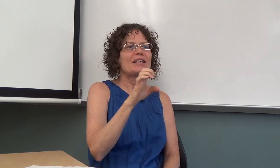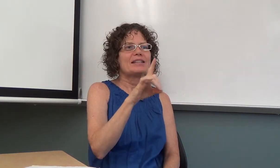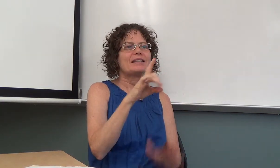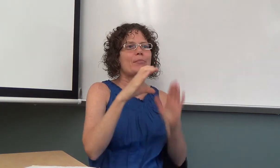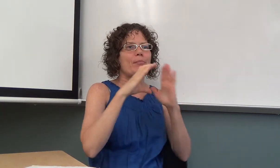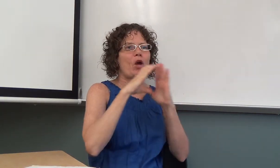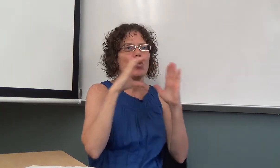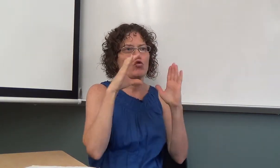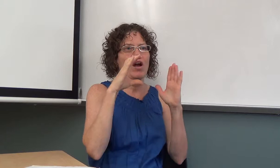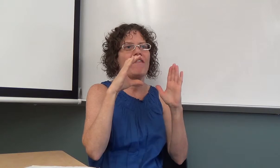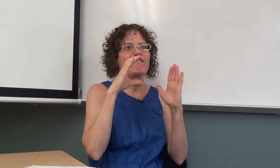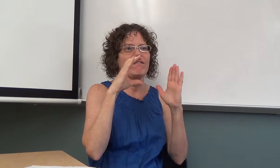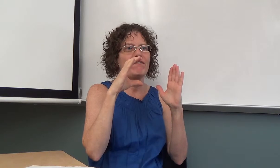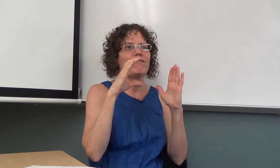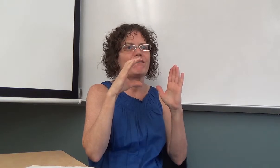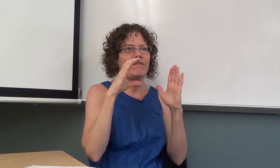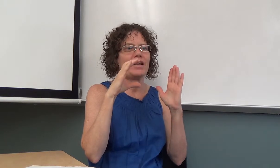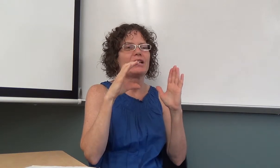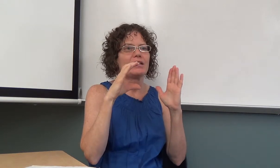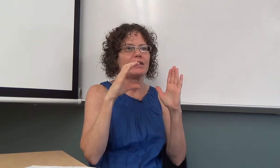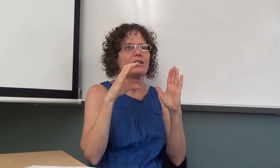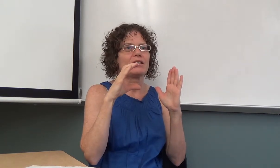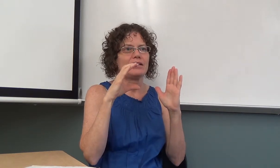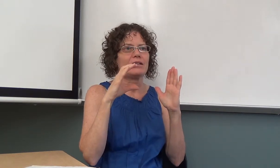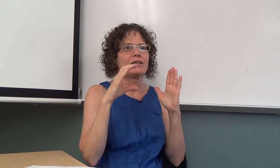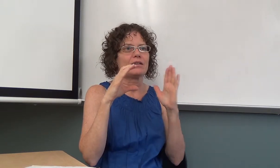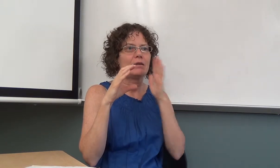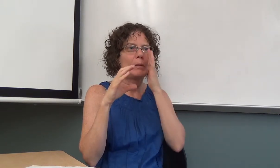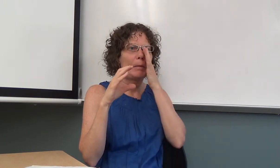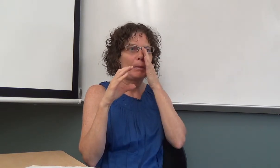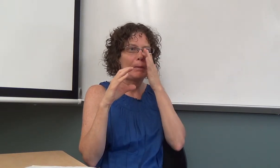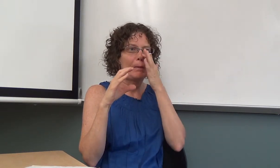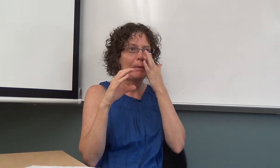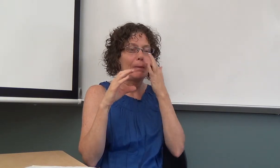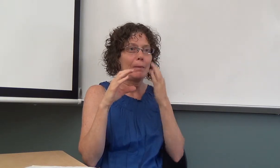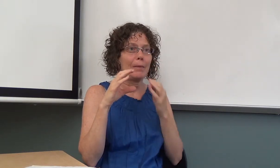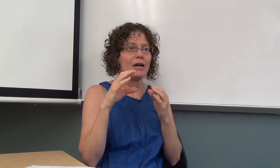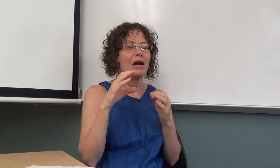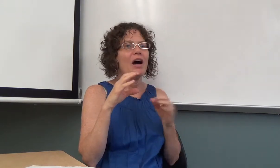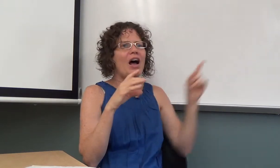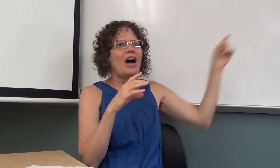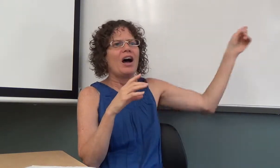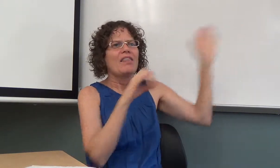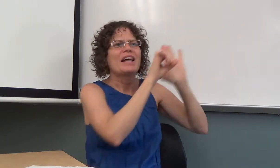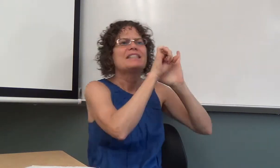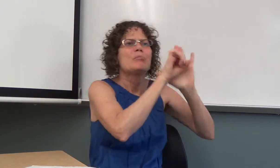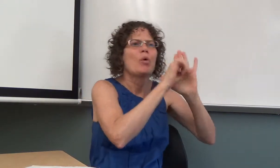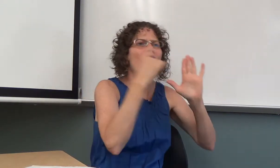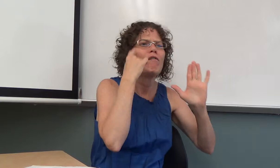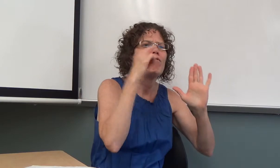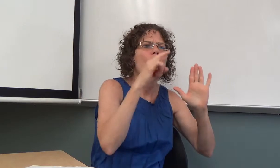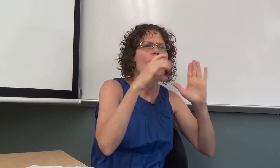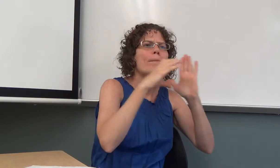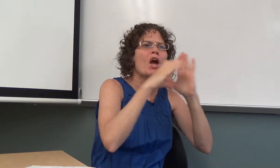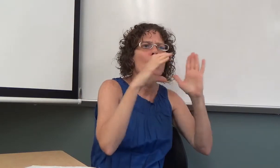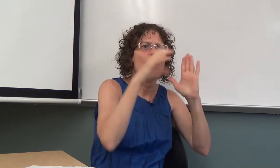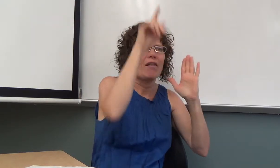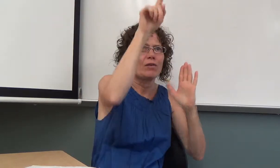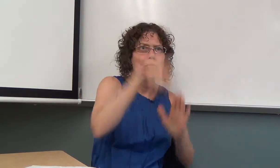paragraph. Hang on. That's a symbol for paragraph for future classes, but I'm going to write it out anyway. You're going to